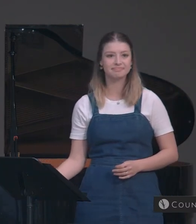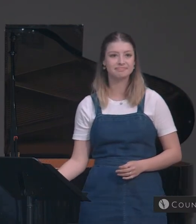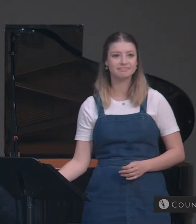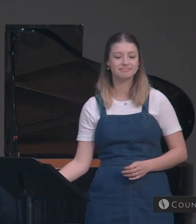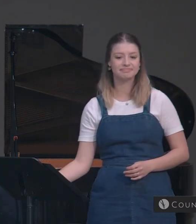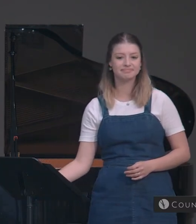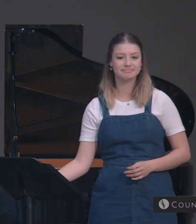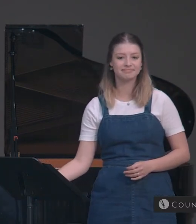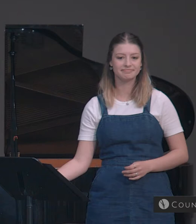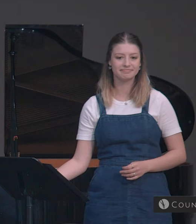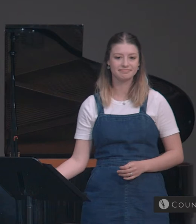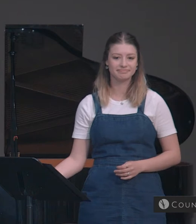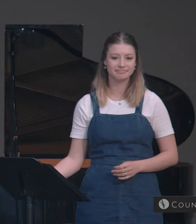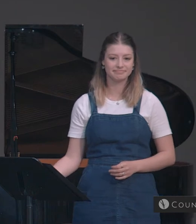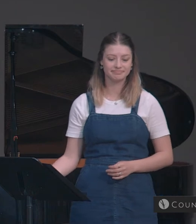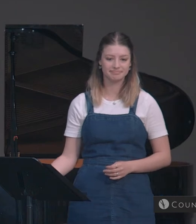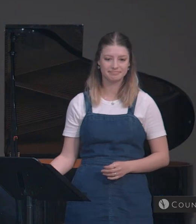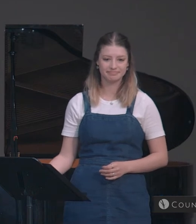art present